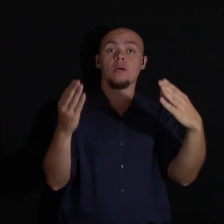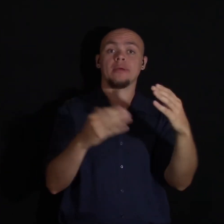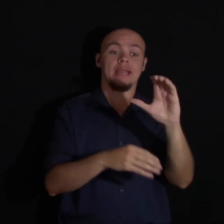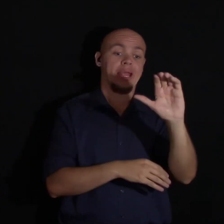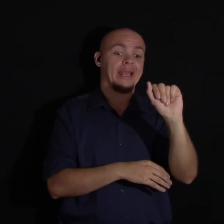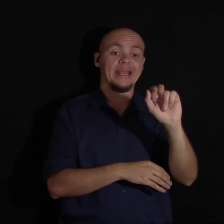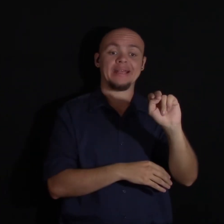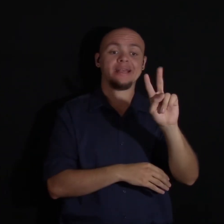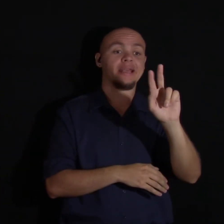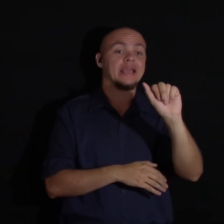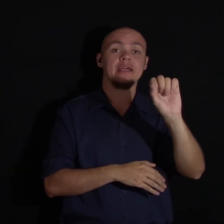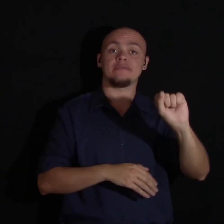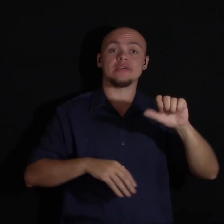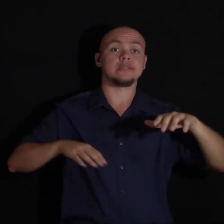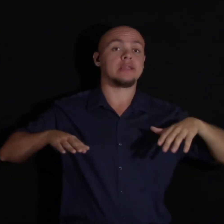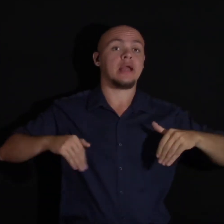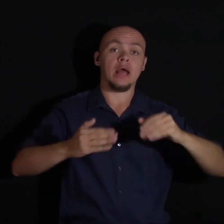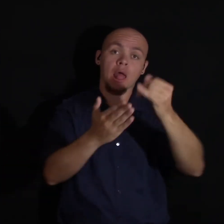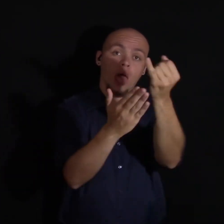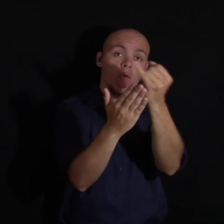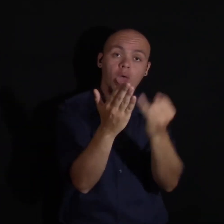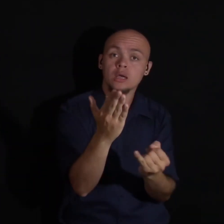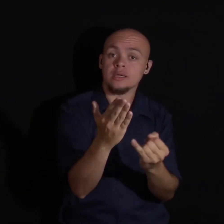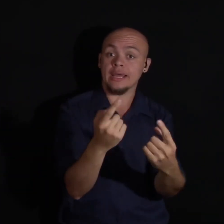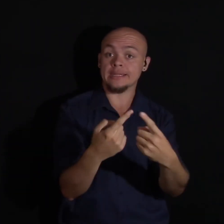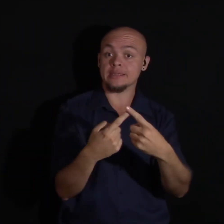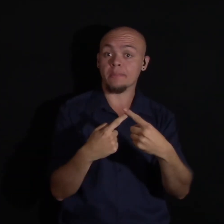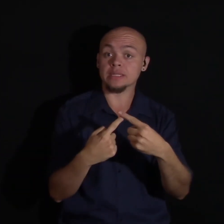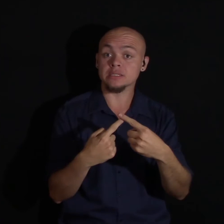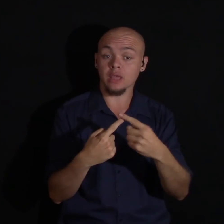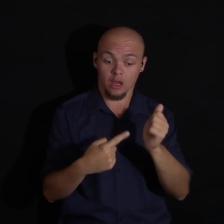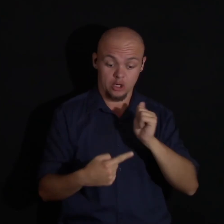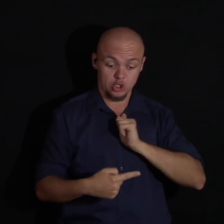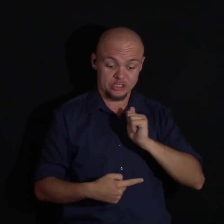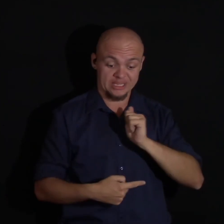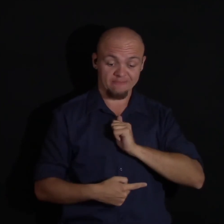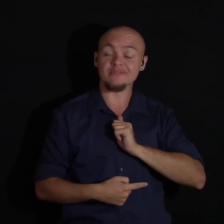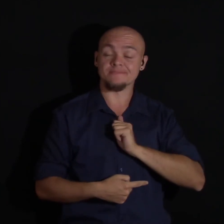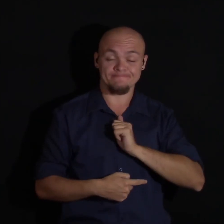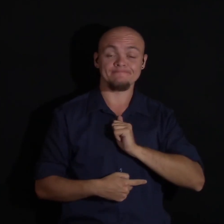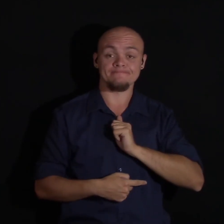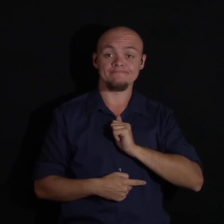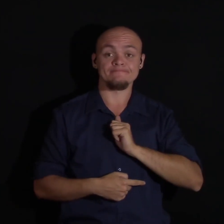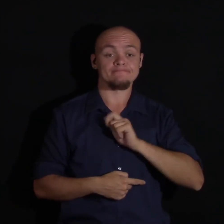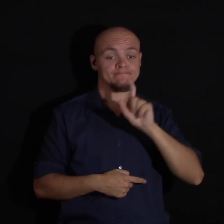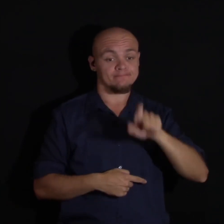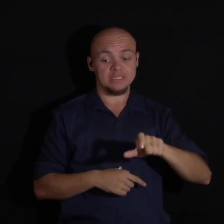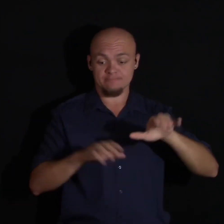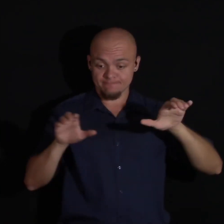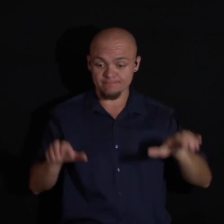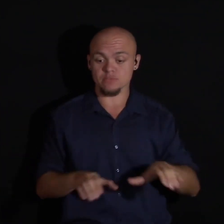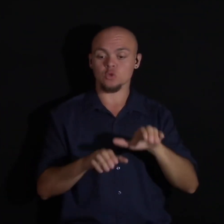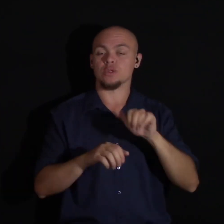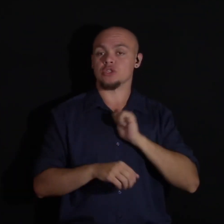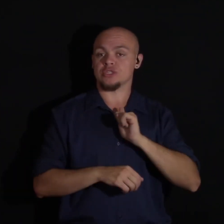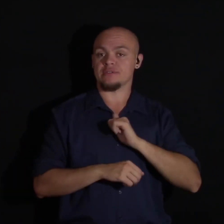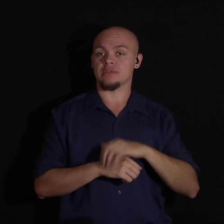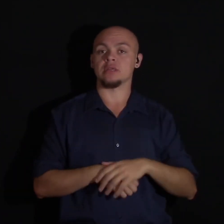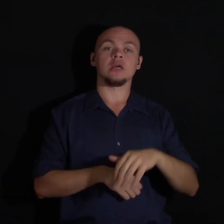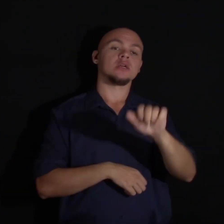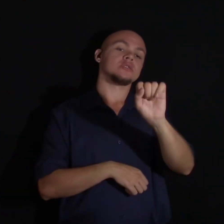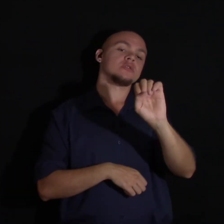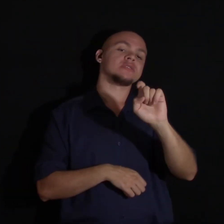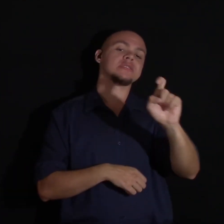that depends entirely on us being ourselves. What if we could come to sex and be more